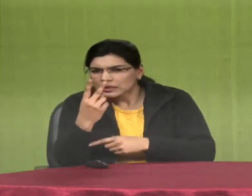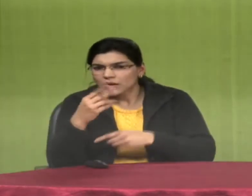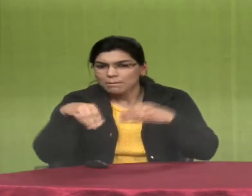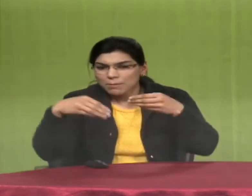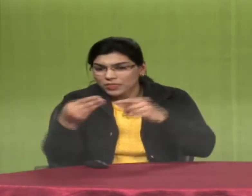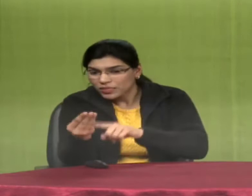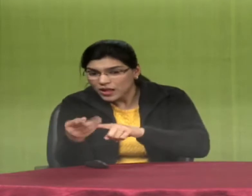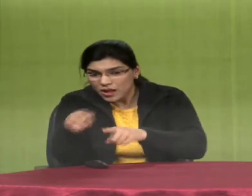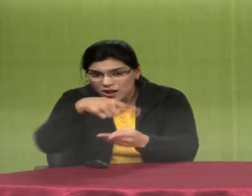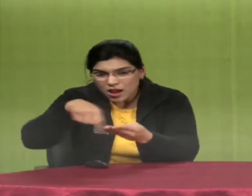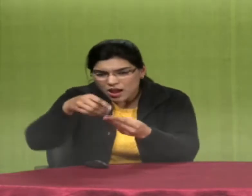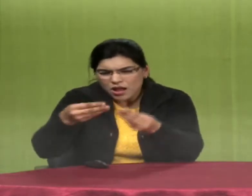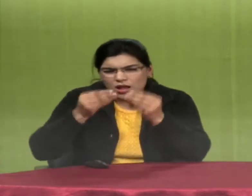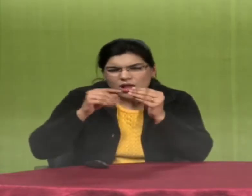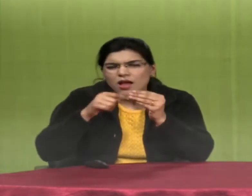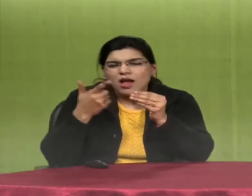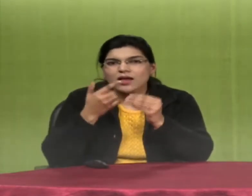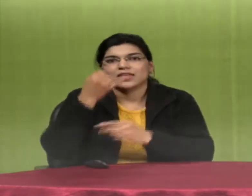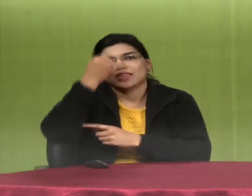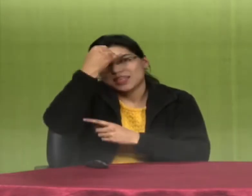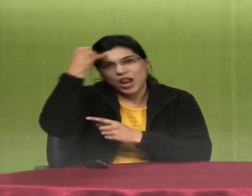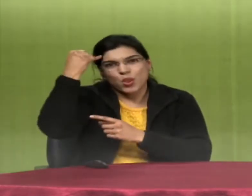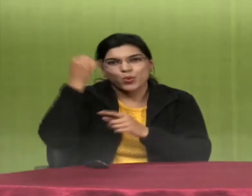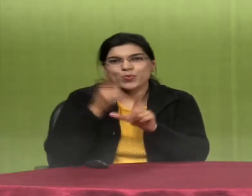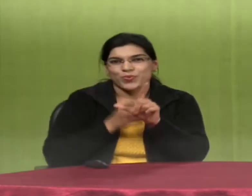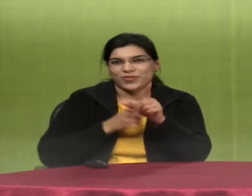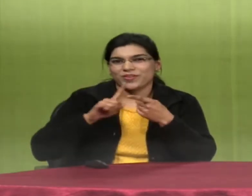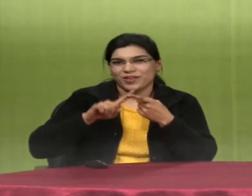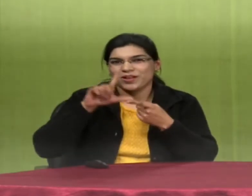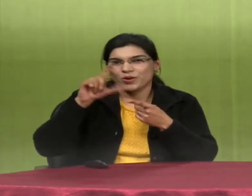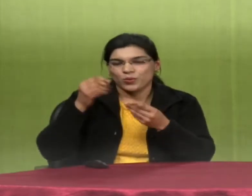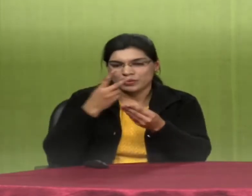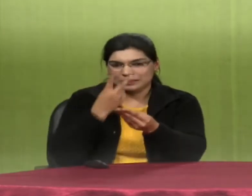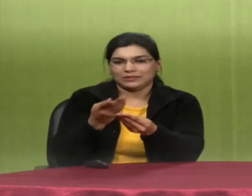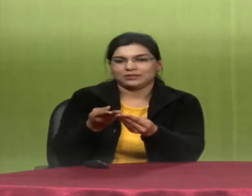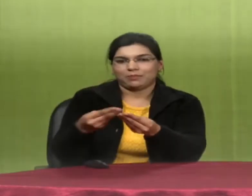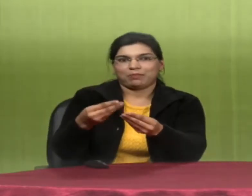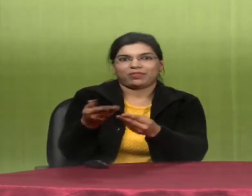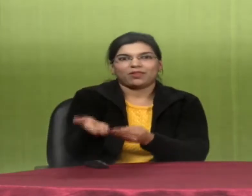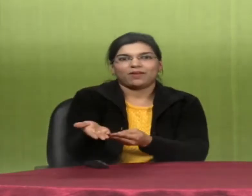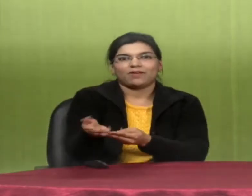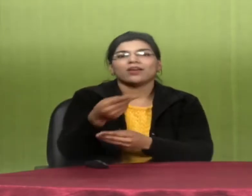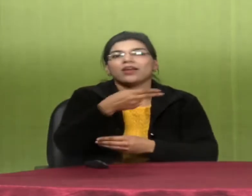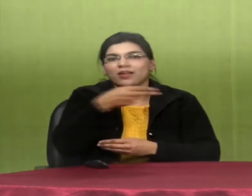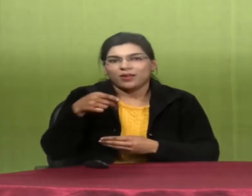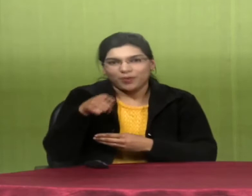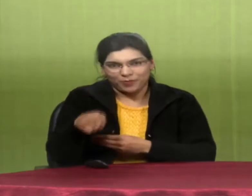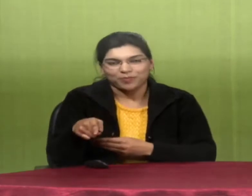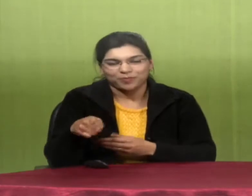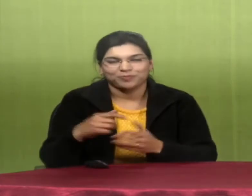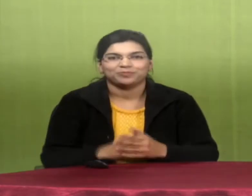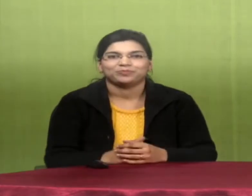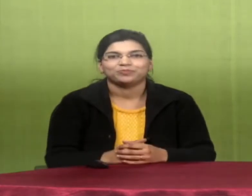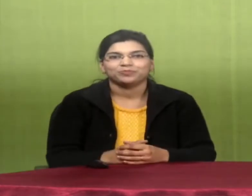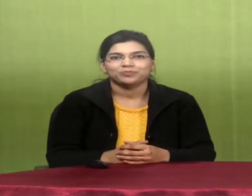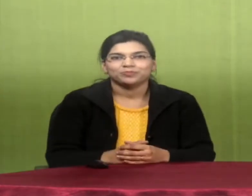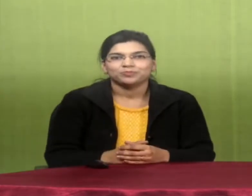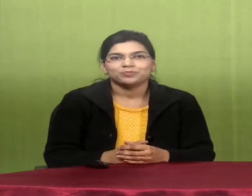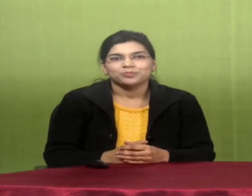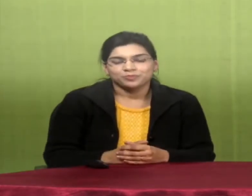yellow, which means that is probably false and the leaves are turning yellow.